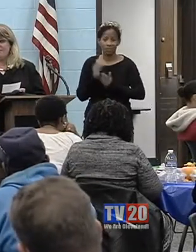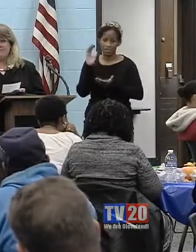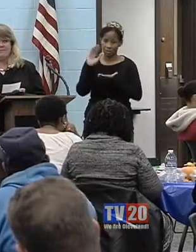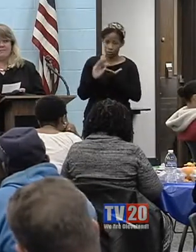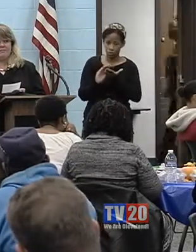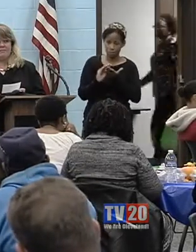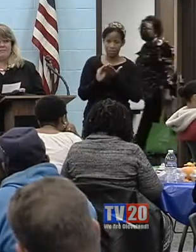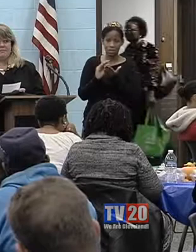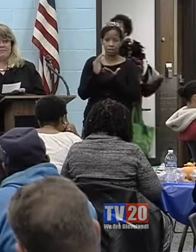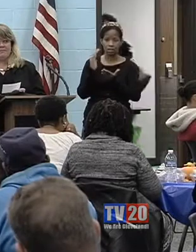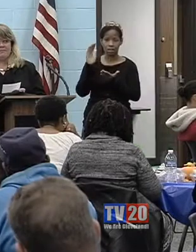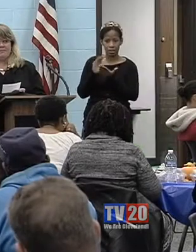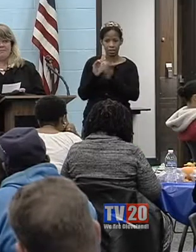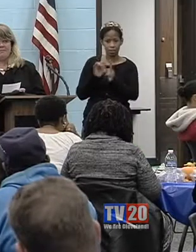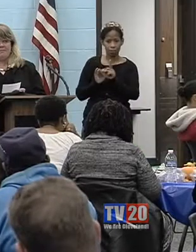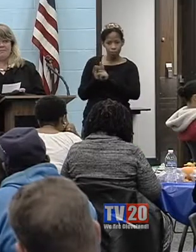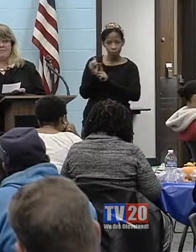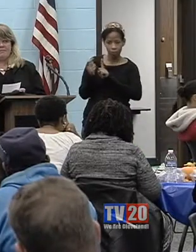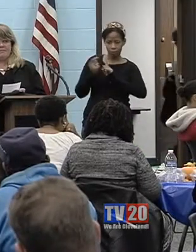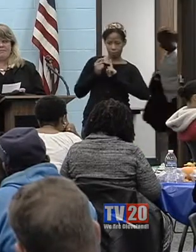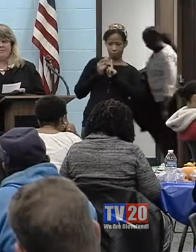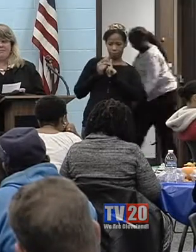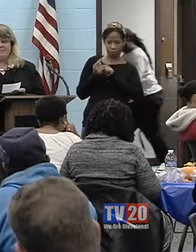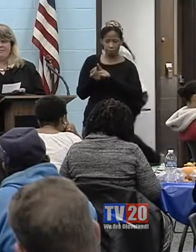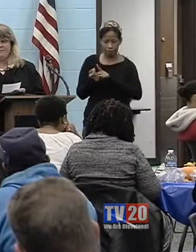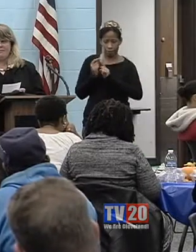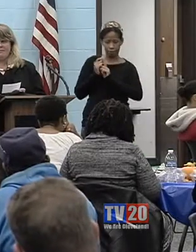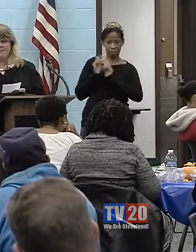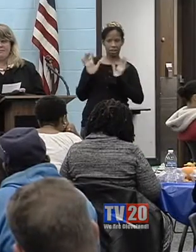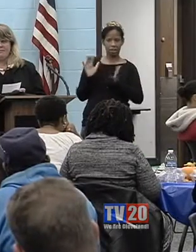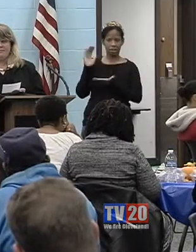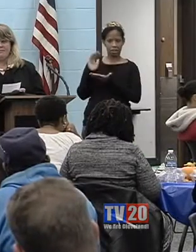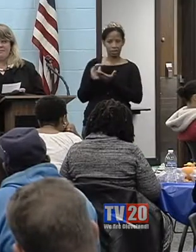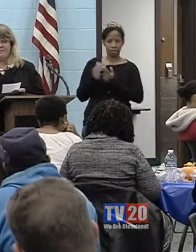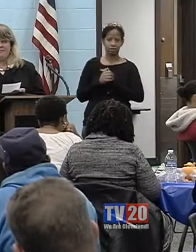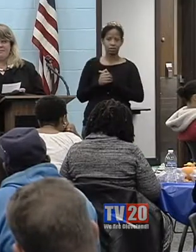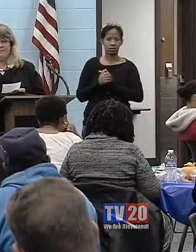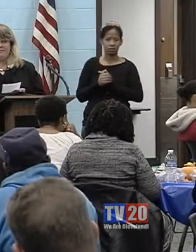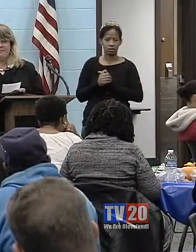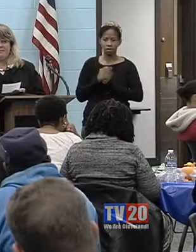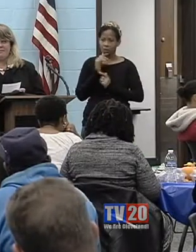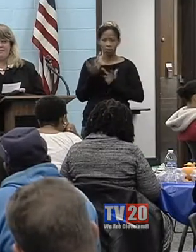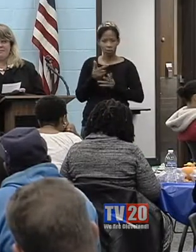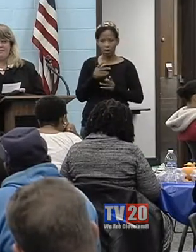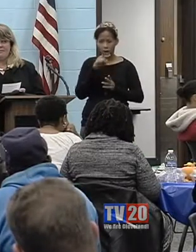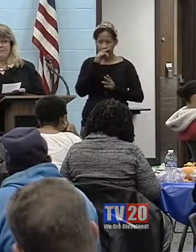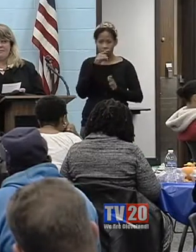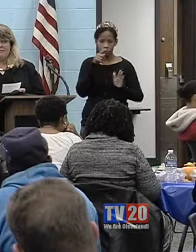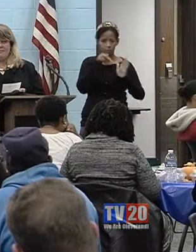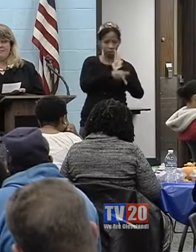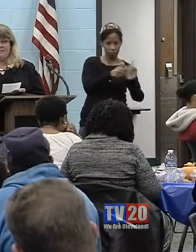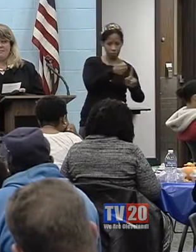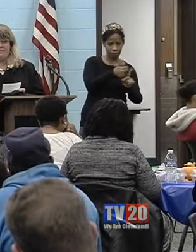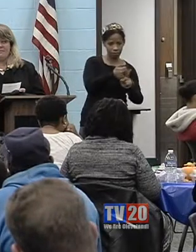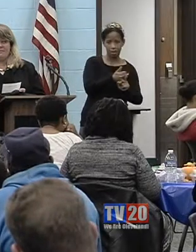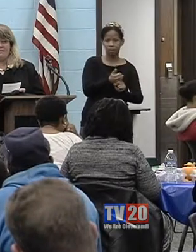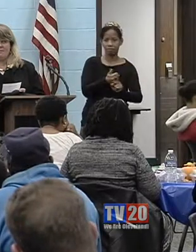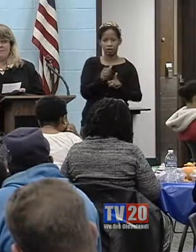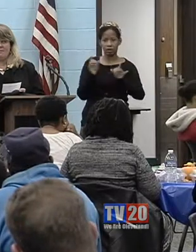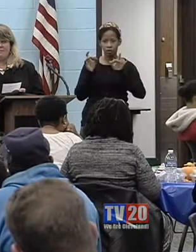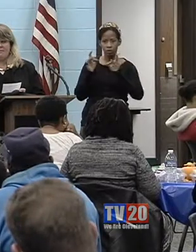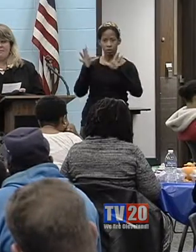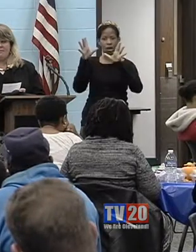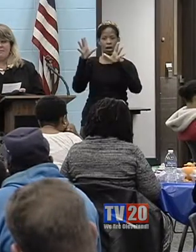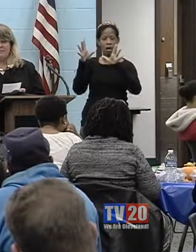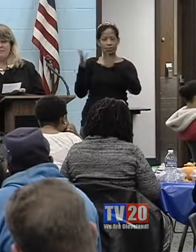Decreasing bullying, showing love, so we won't have a suicide, we won't have crimes